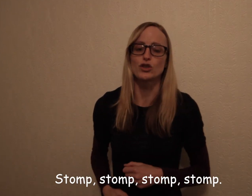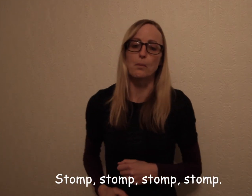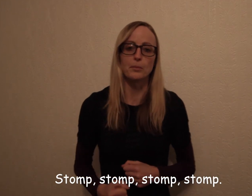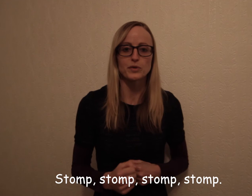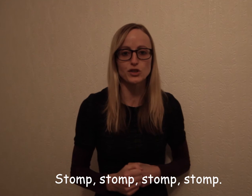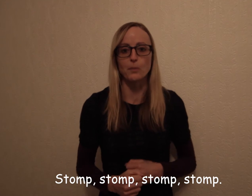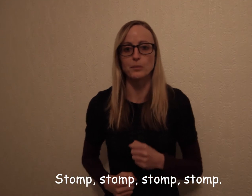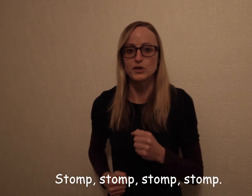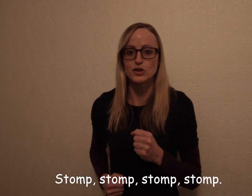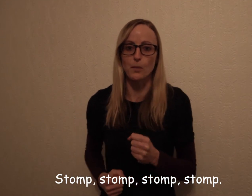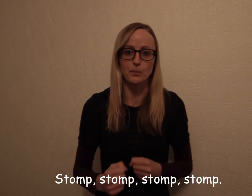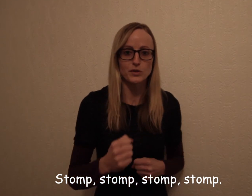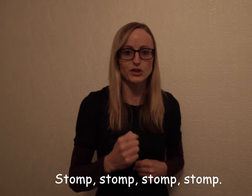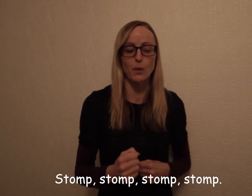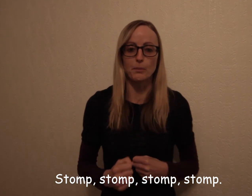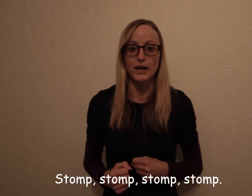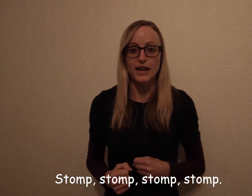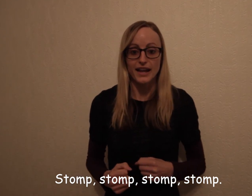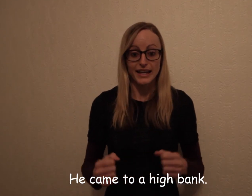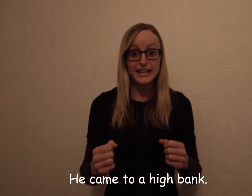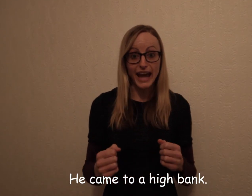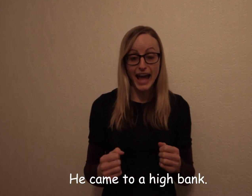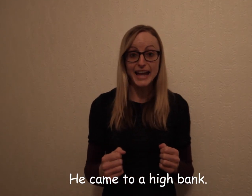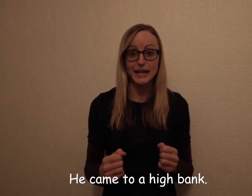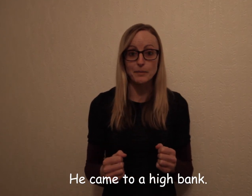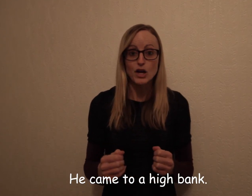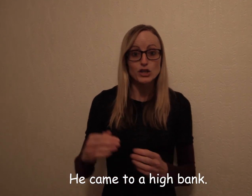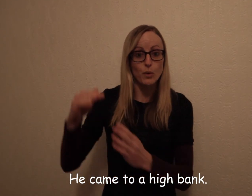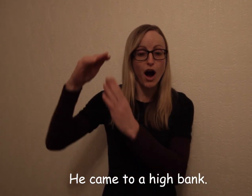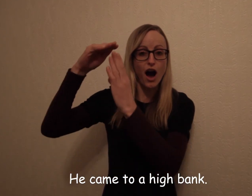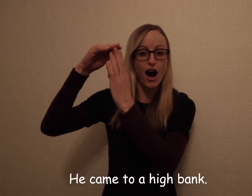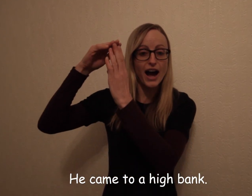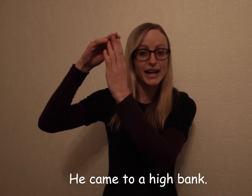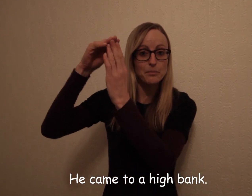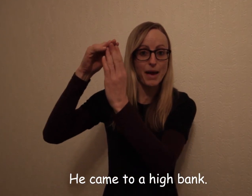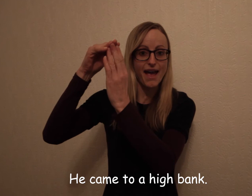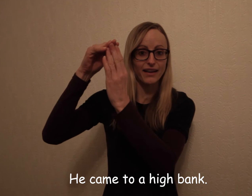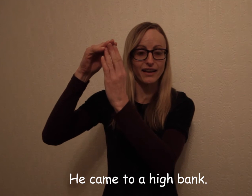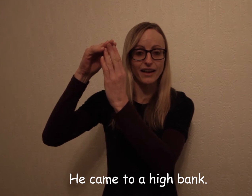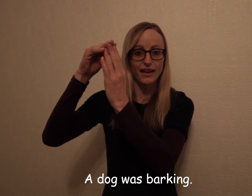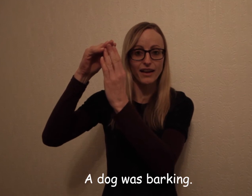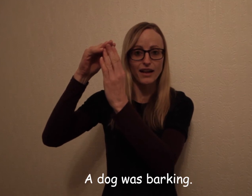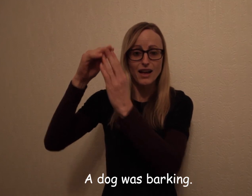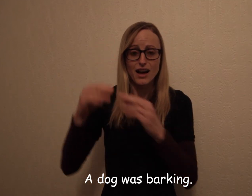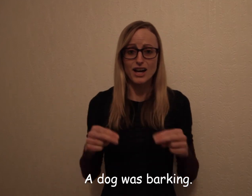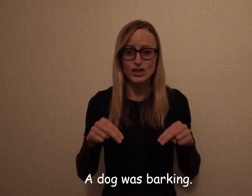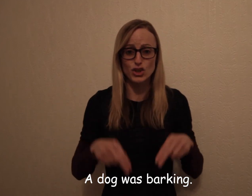Stomp, stomp, stomp, stomp. He came to a high bank. A